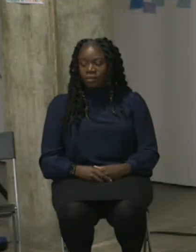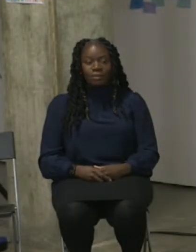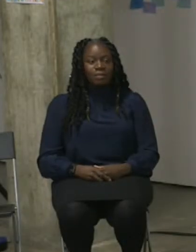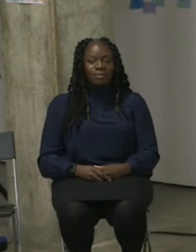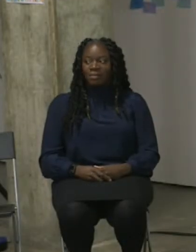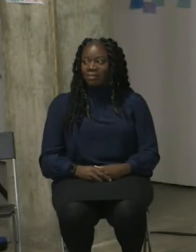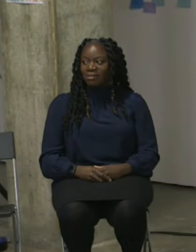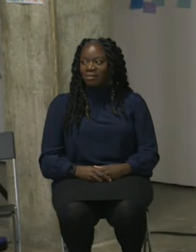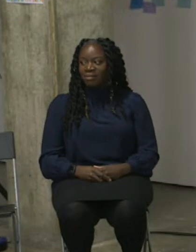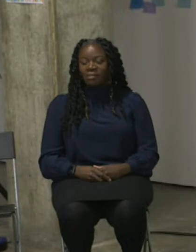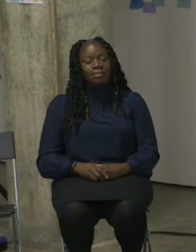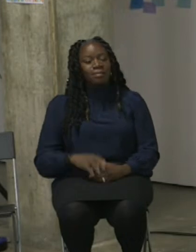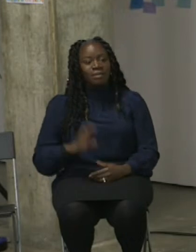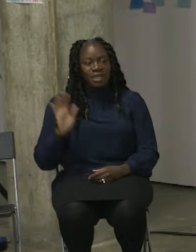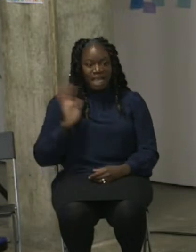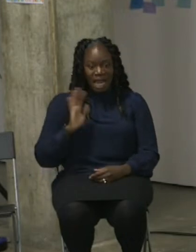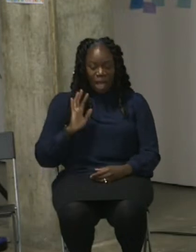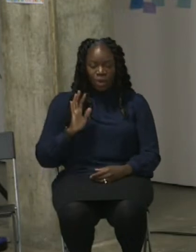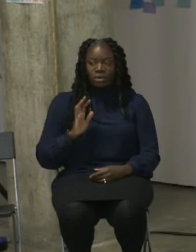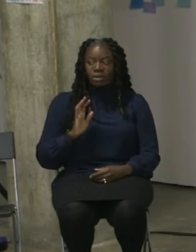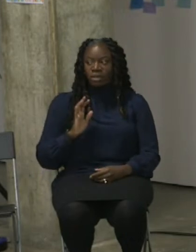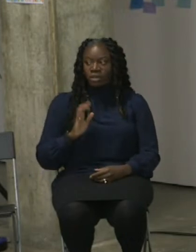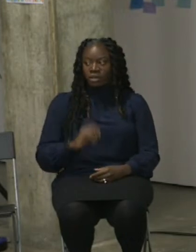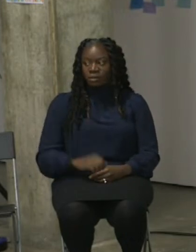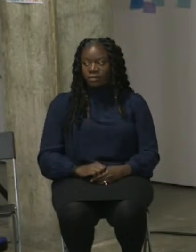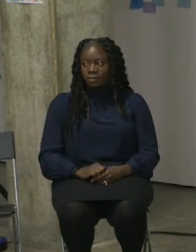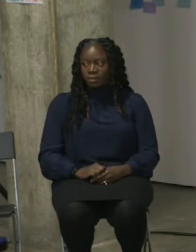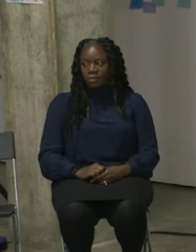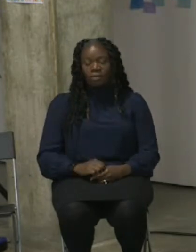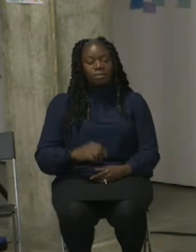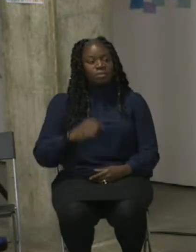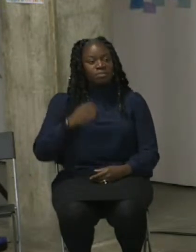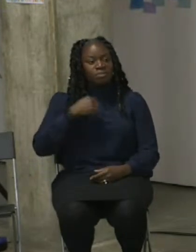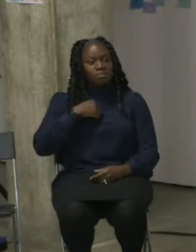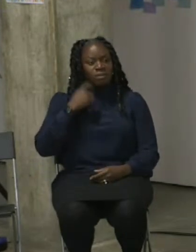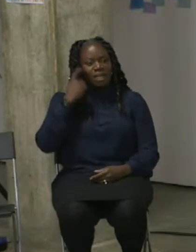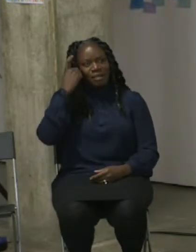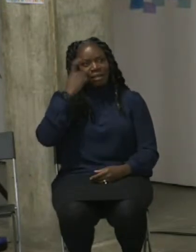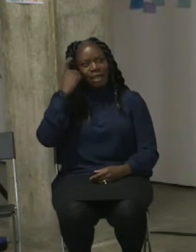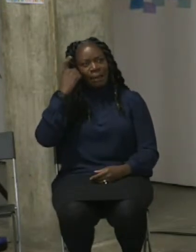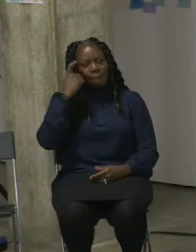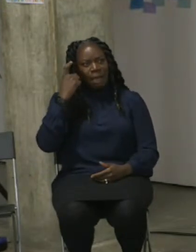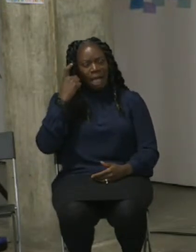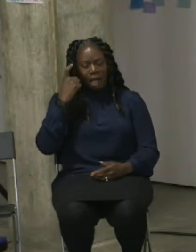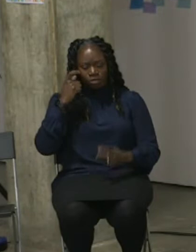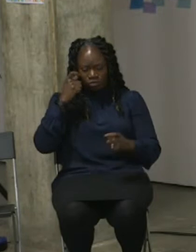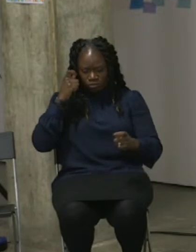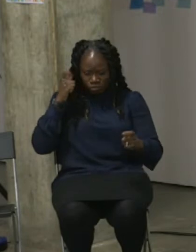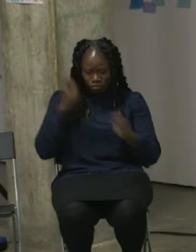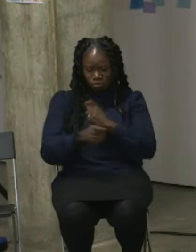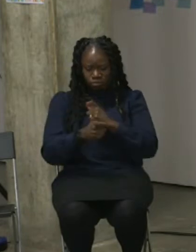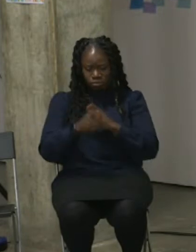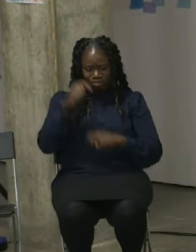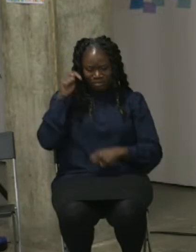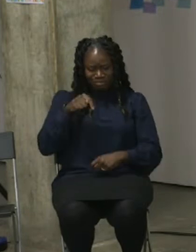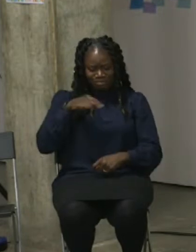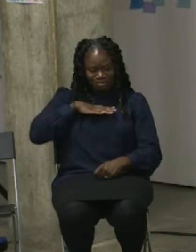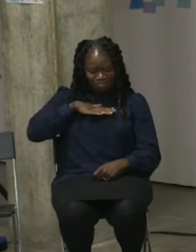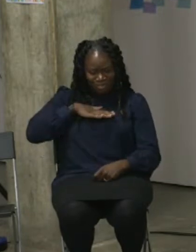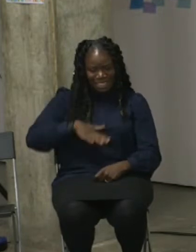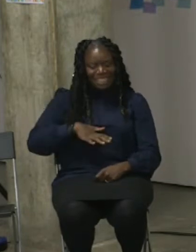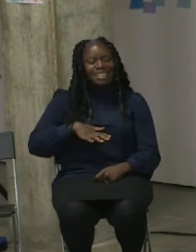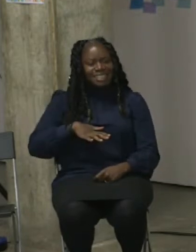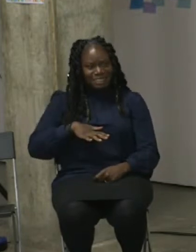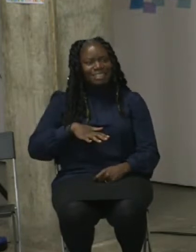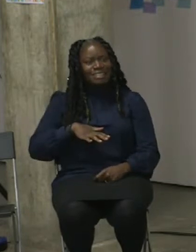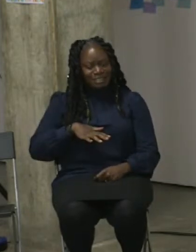Hello. I just think, like, when I think about how much change is needed and like how